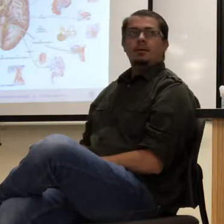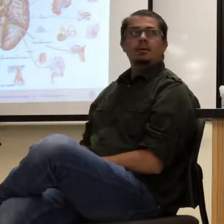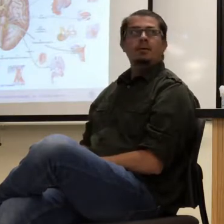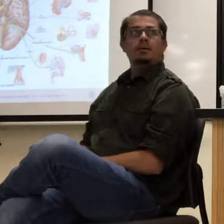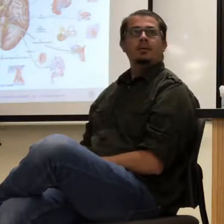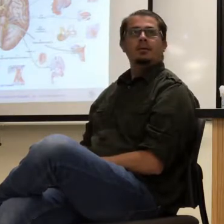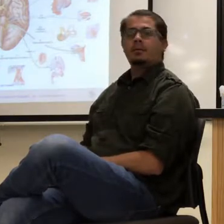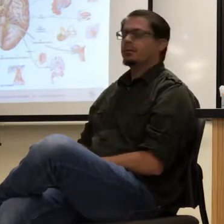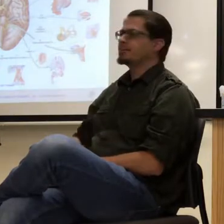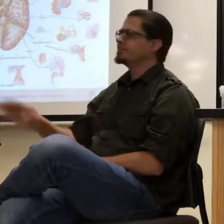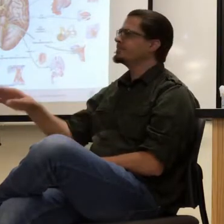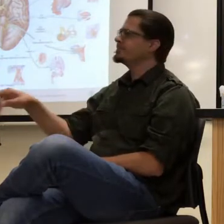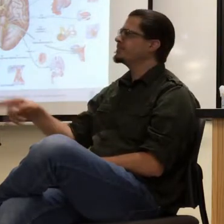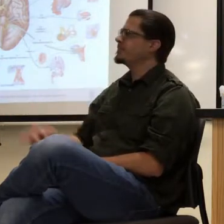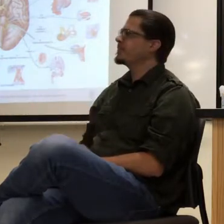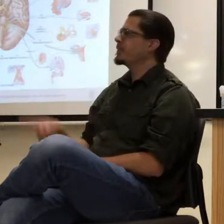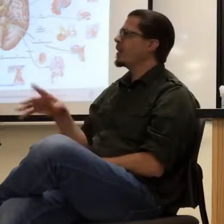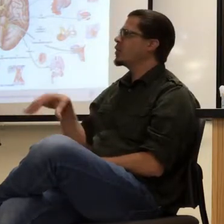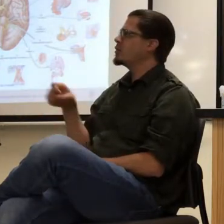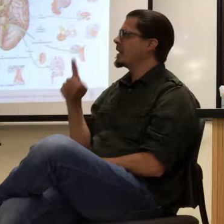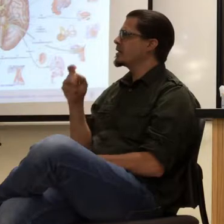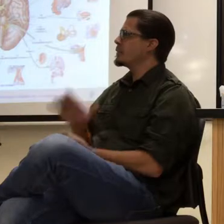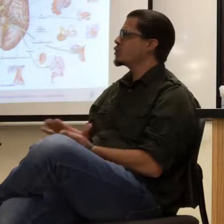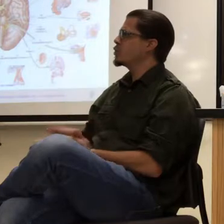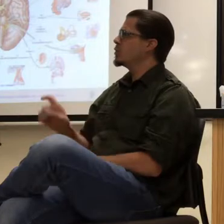Turn the mic down a little bit.